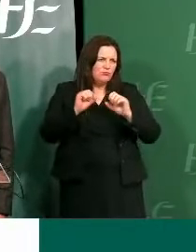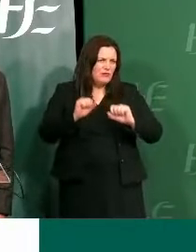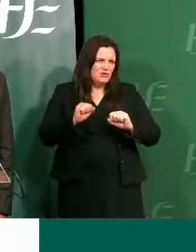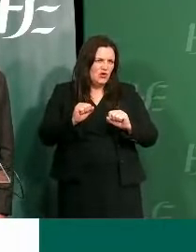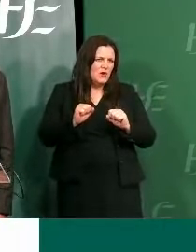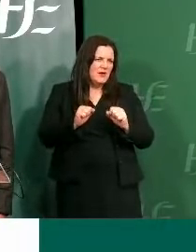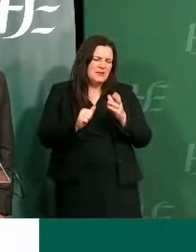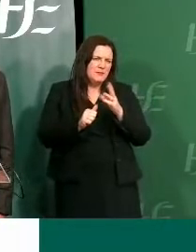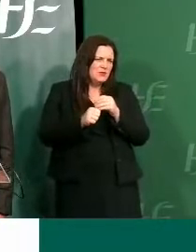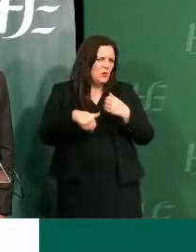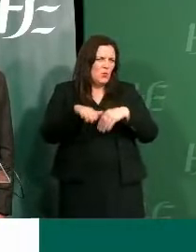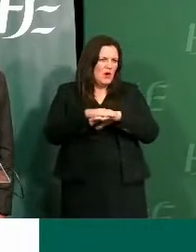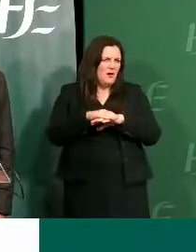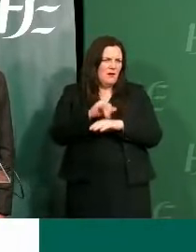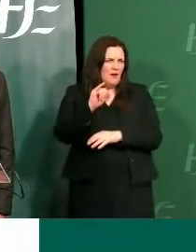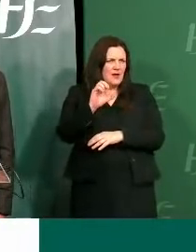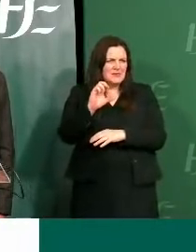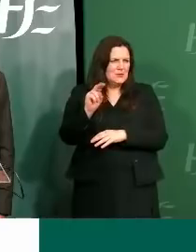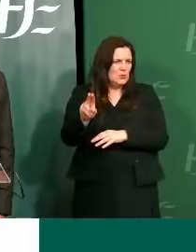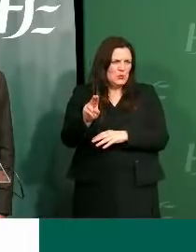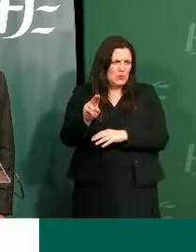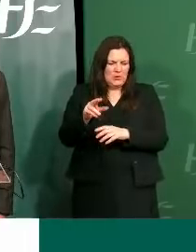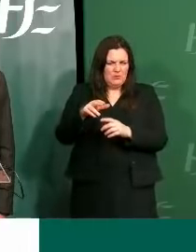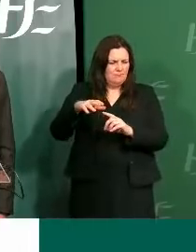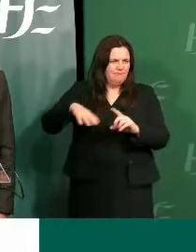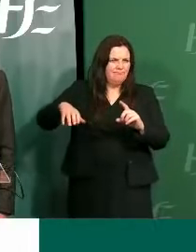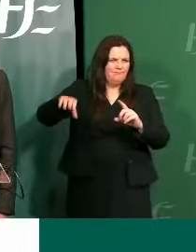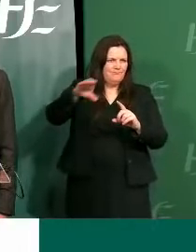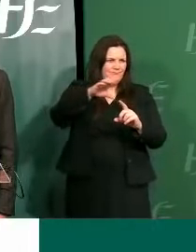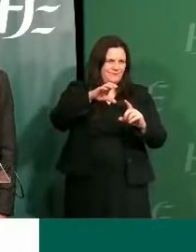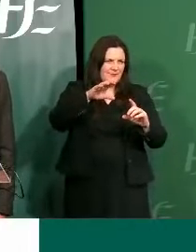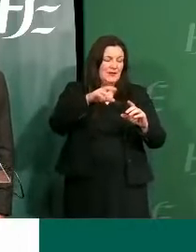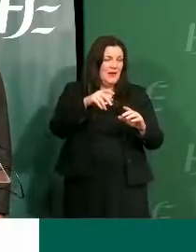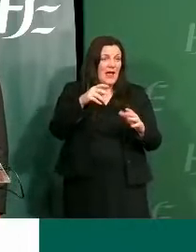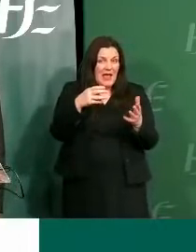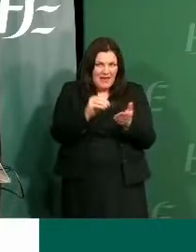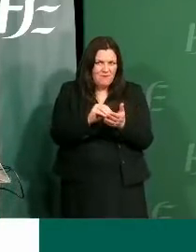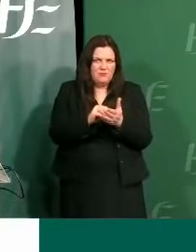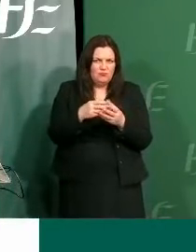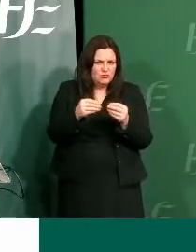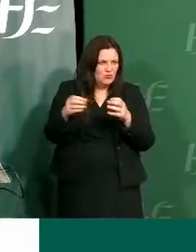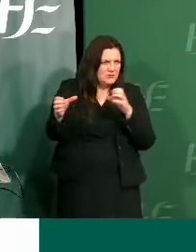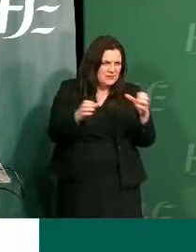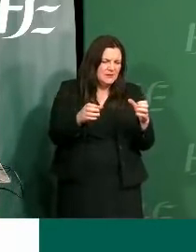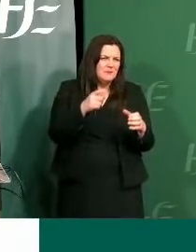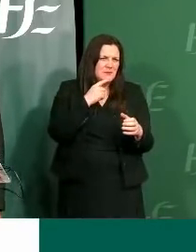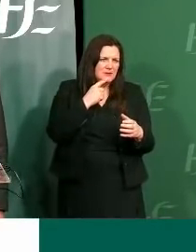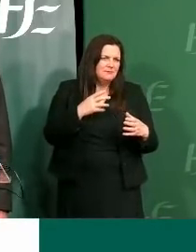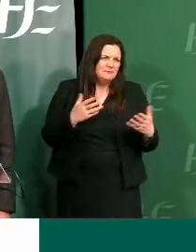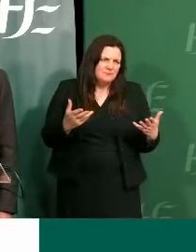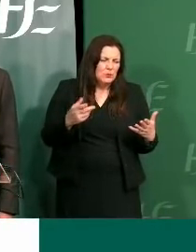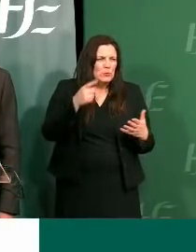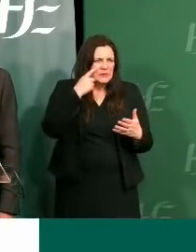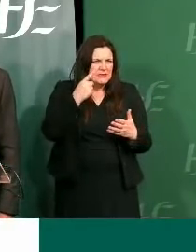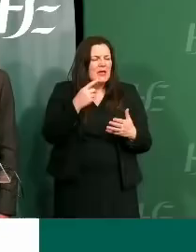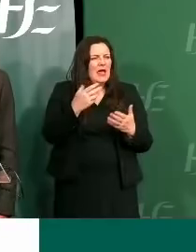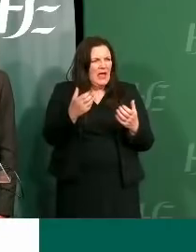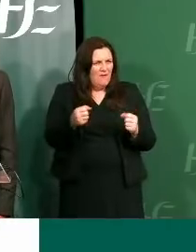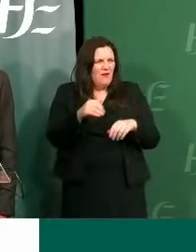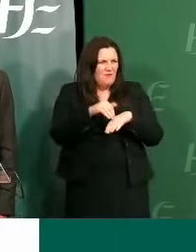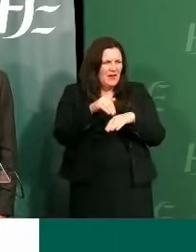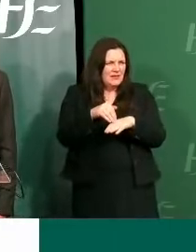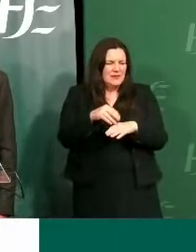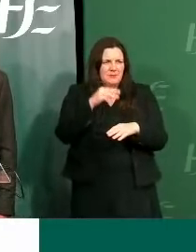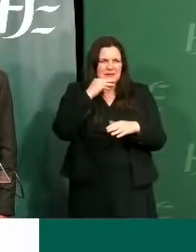critical care units with despite all the resources we're putting into it, the additional capacity, we see limited bed